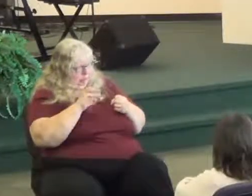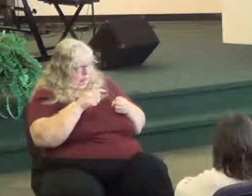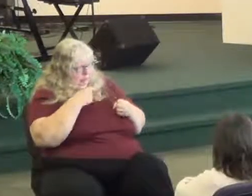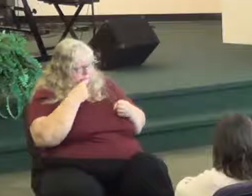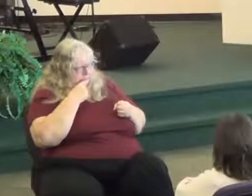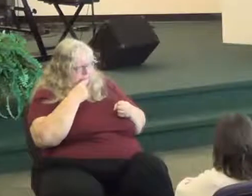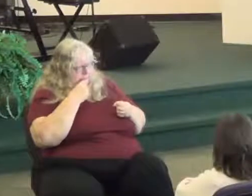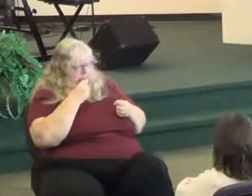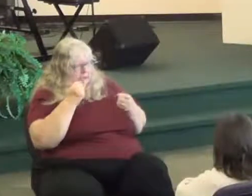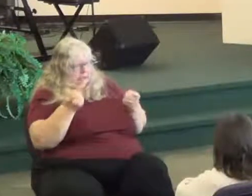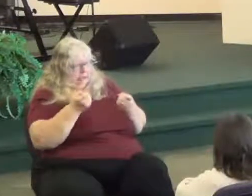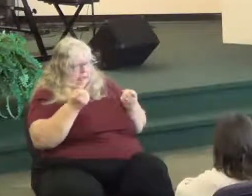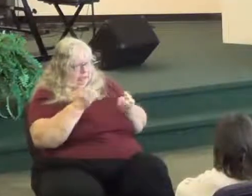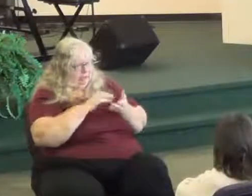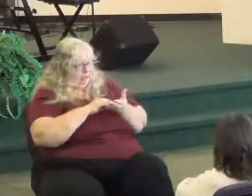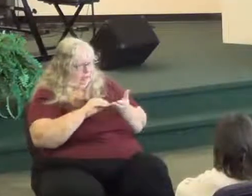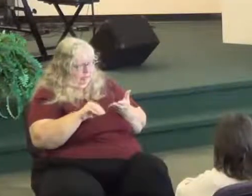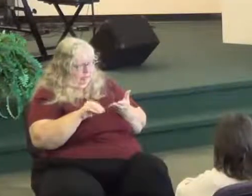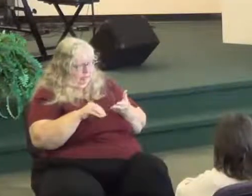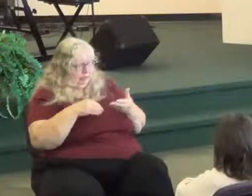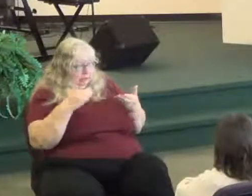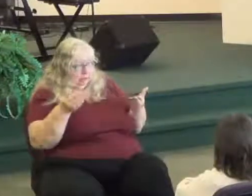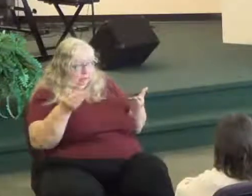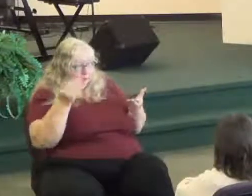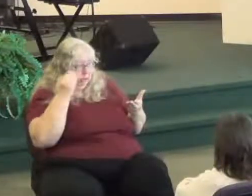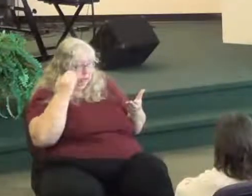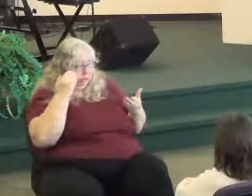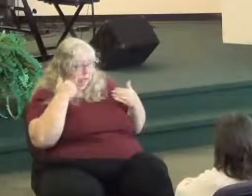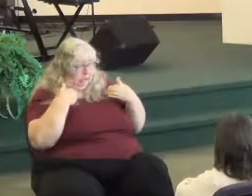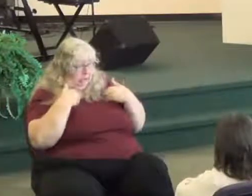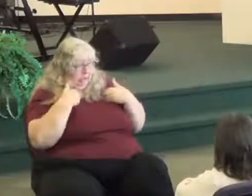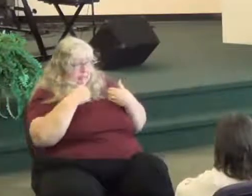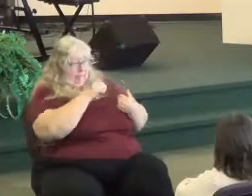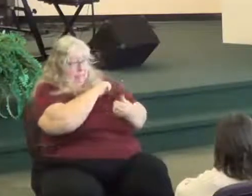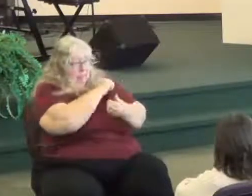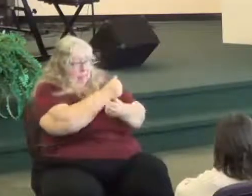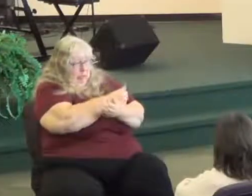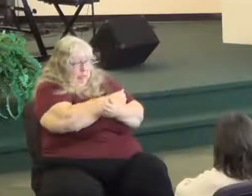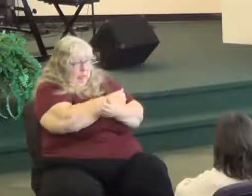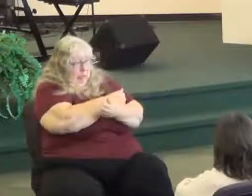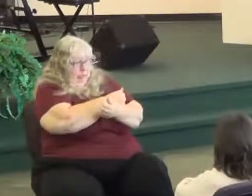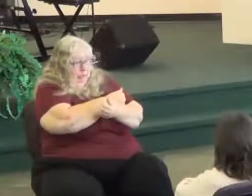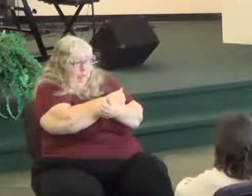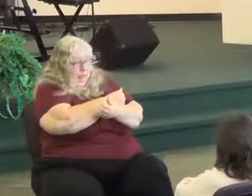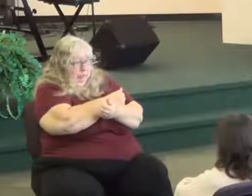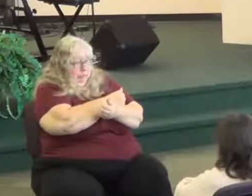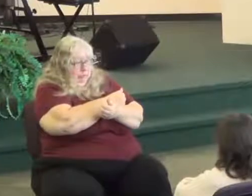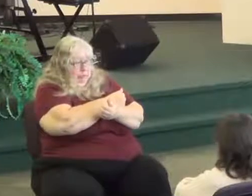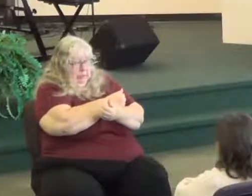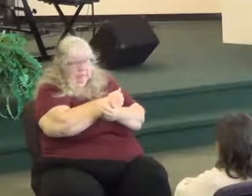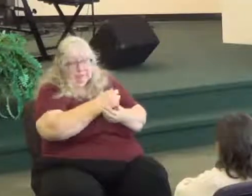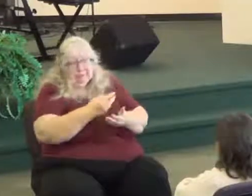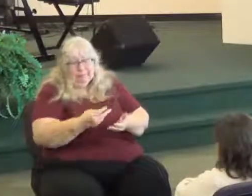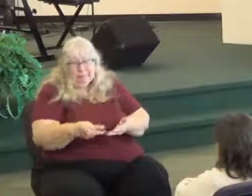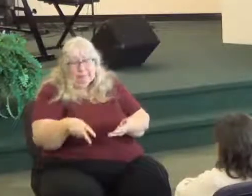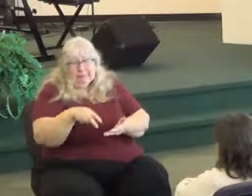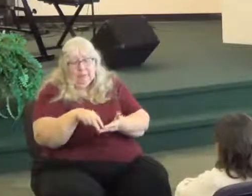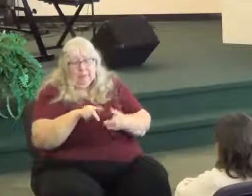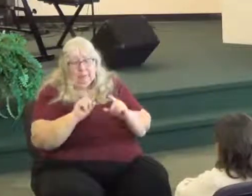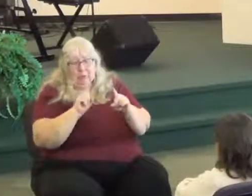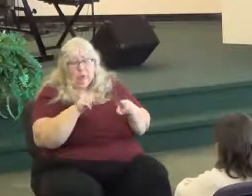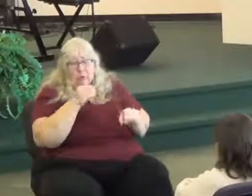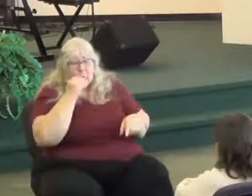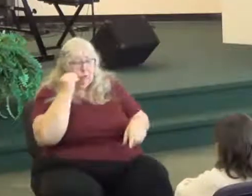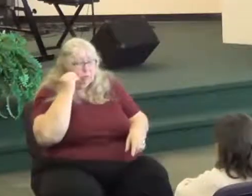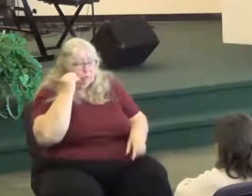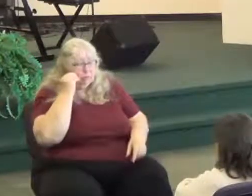sins are forgiven you? So that you know I have the authority to do so, he just kind of trolls him. go ahead and stand up, go home. The guy